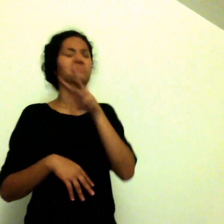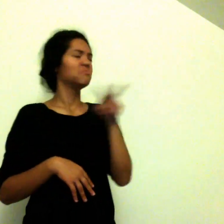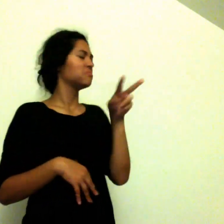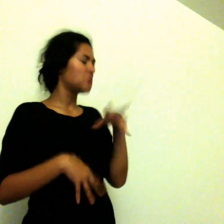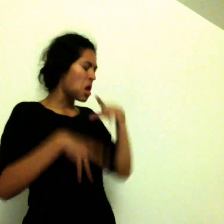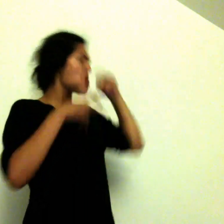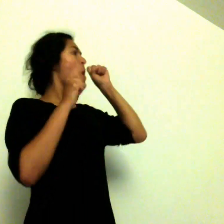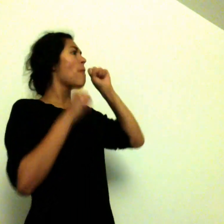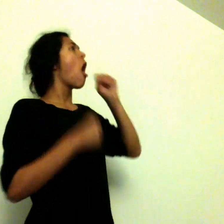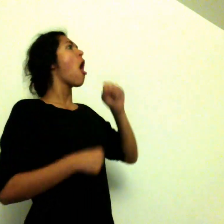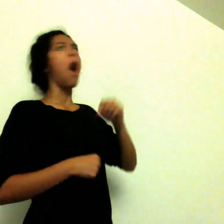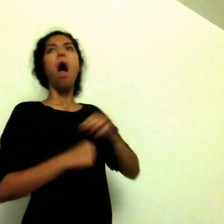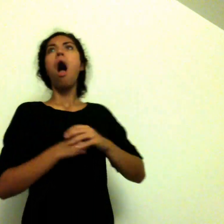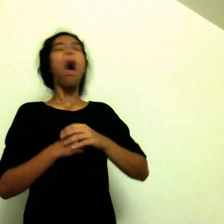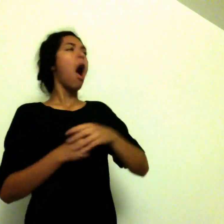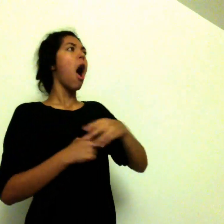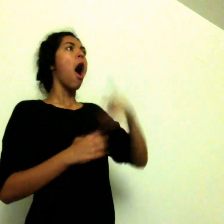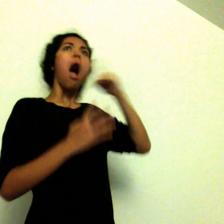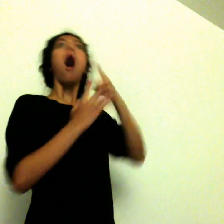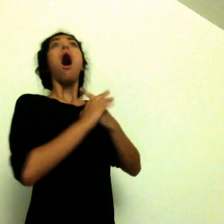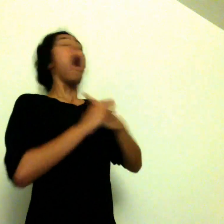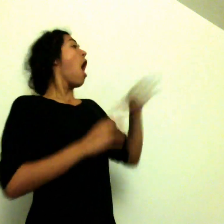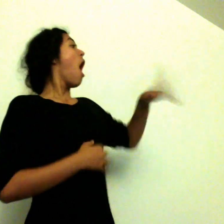Daddy, next time you're in the plane, you can bring it back for me.